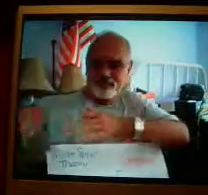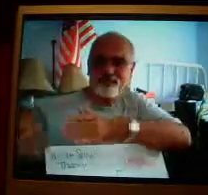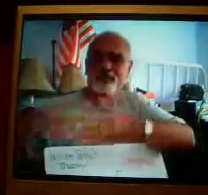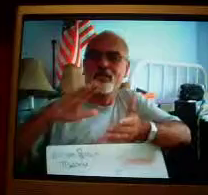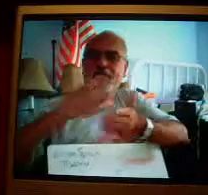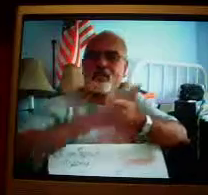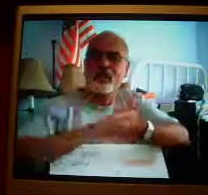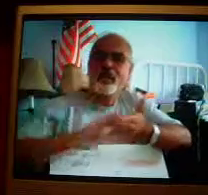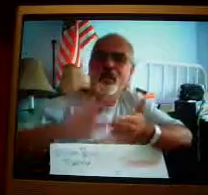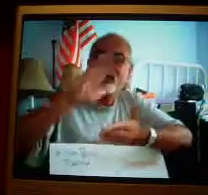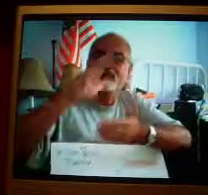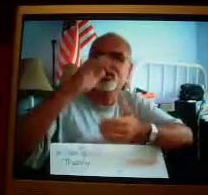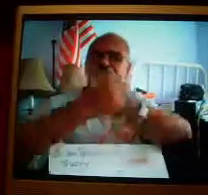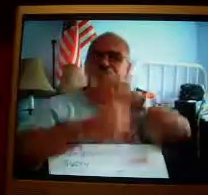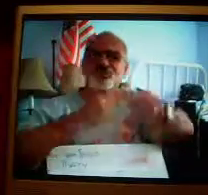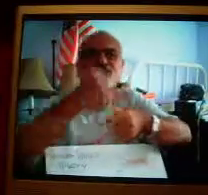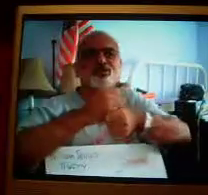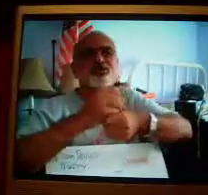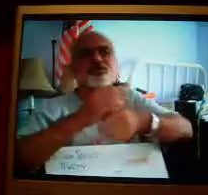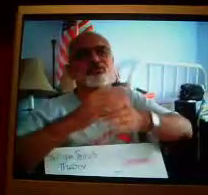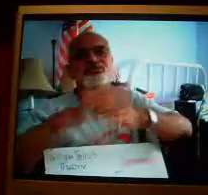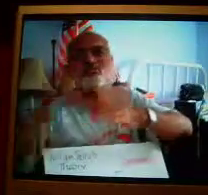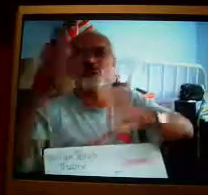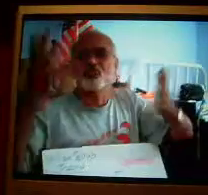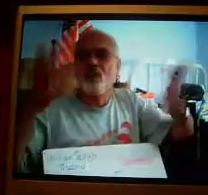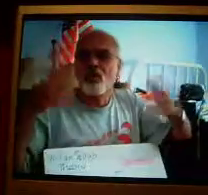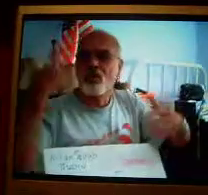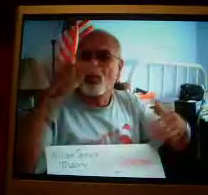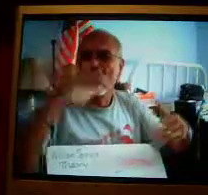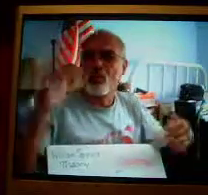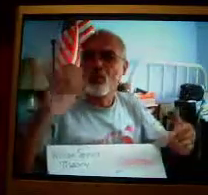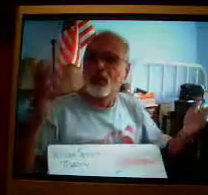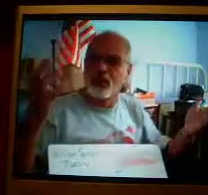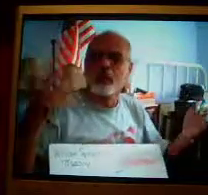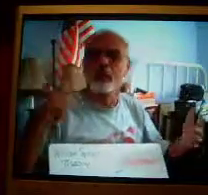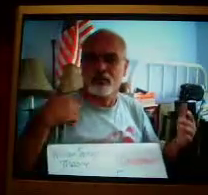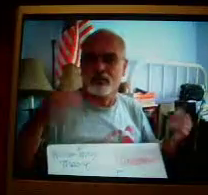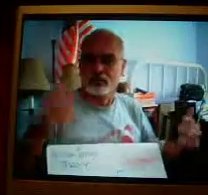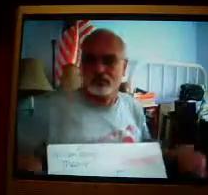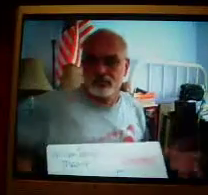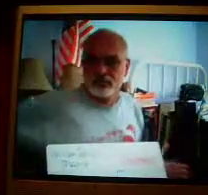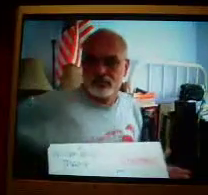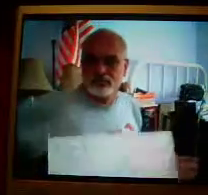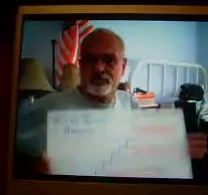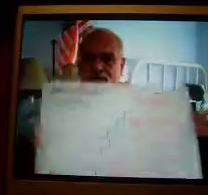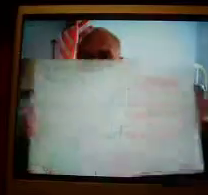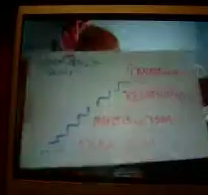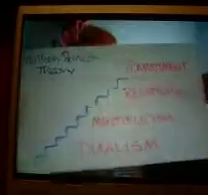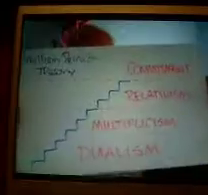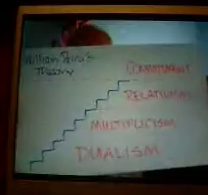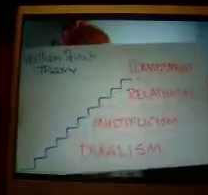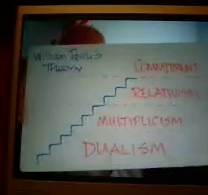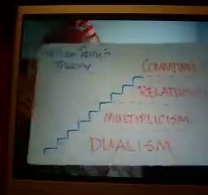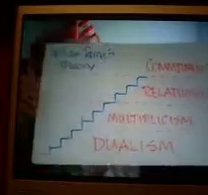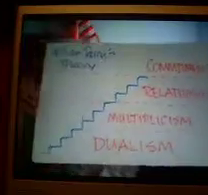Let's put those aside and let's go to college years. And what do those look like? I'll show you.